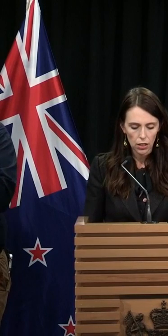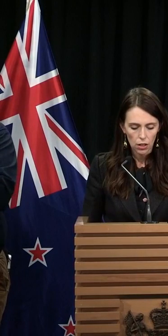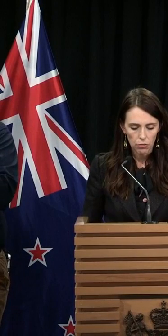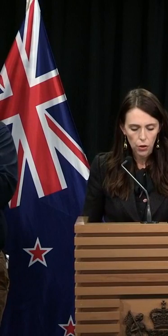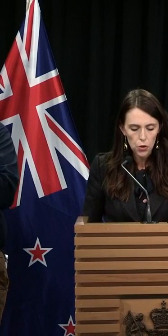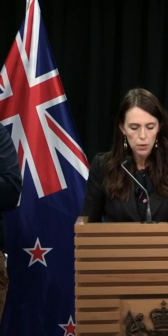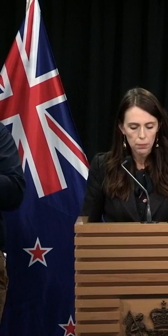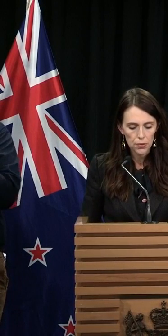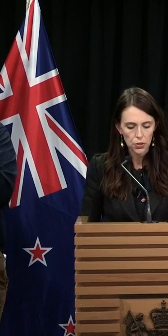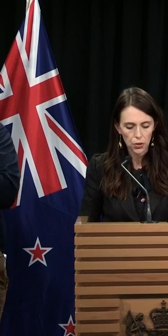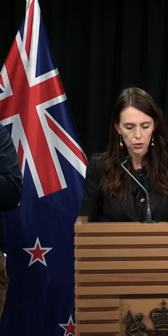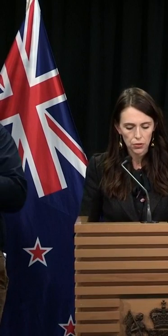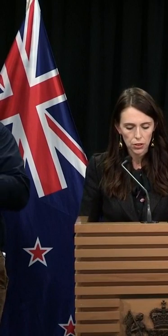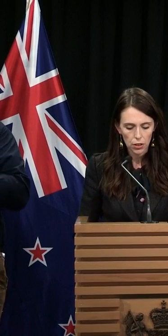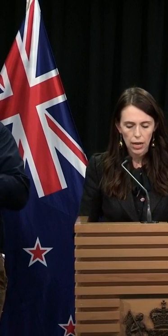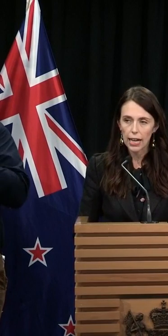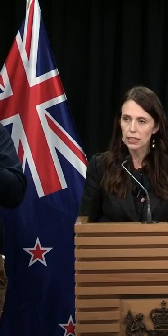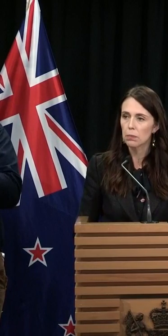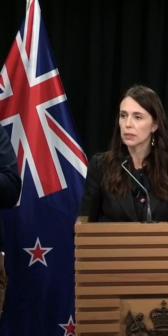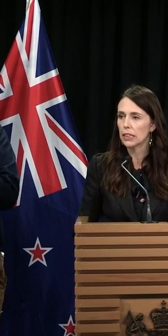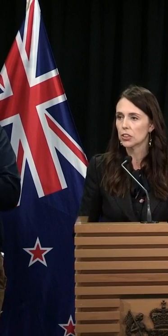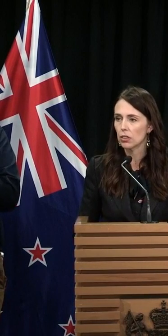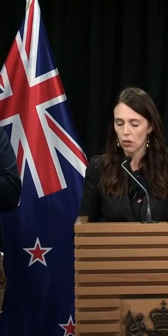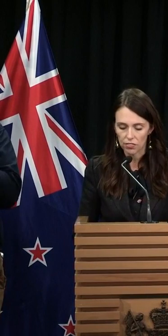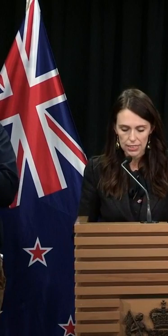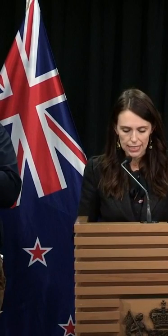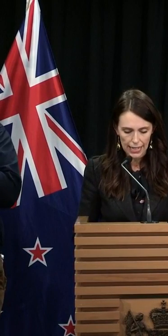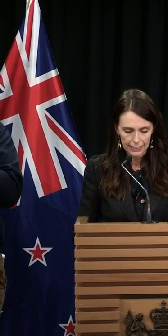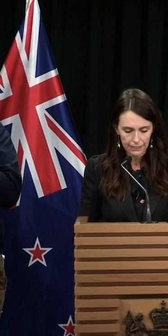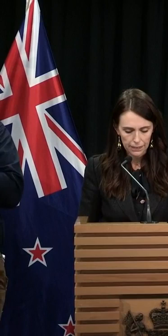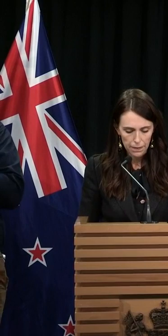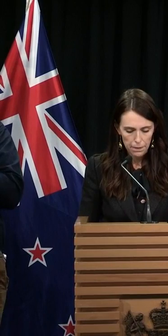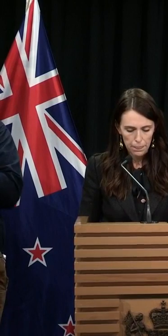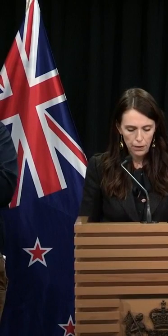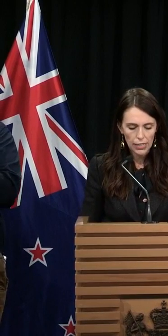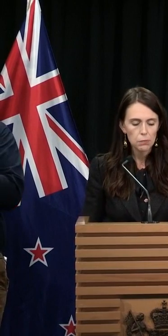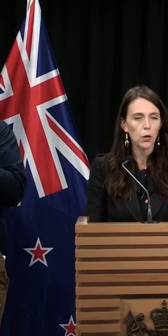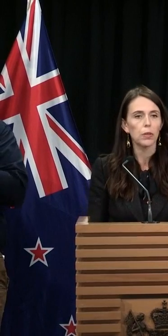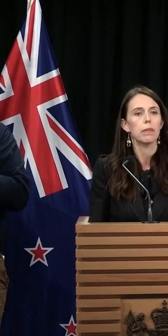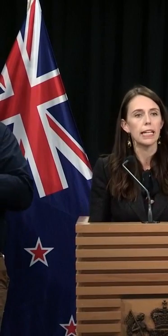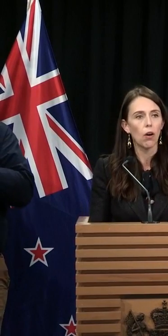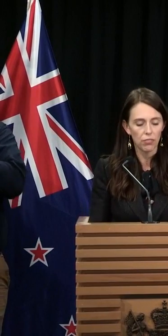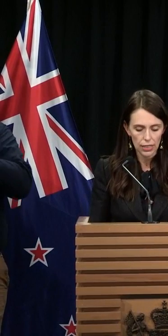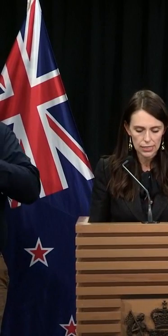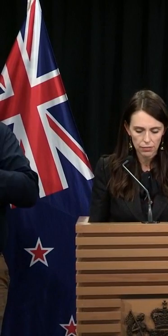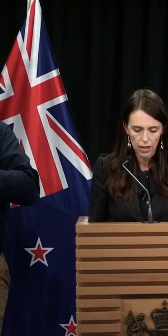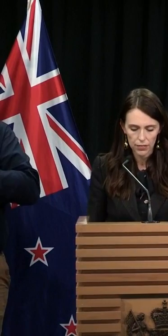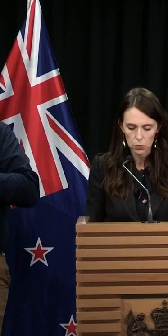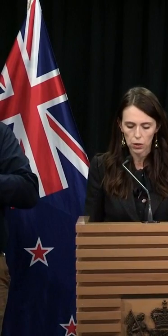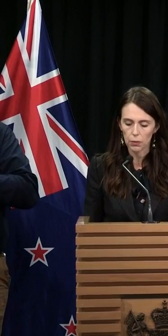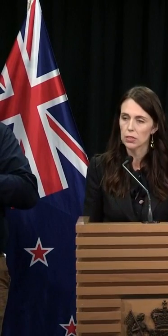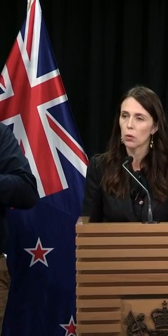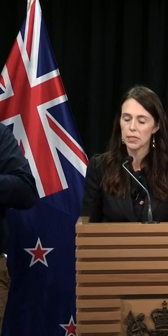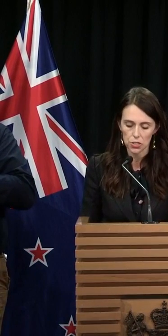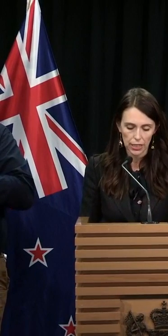particular for whom abuse occurred under the protection of the state. I spoke with many of these survivors